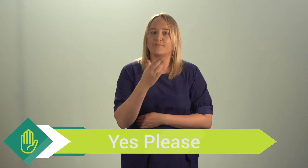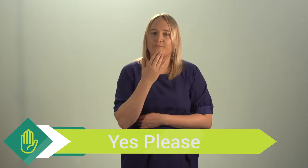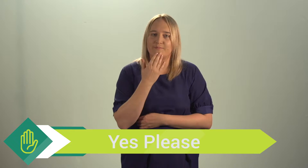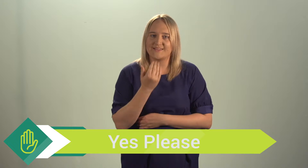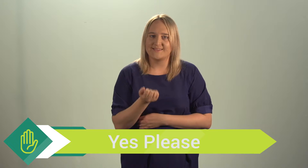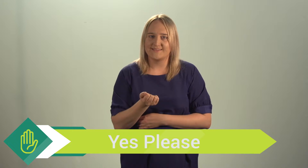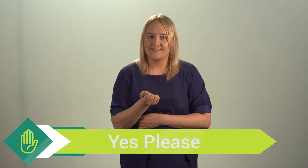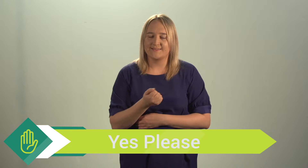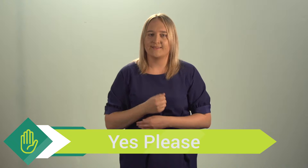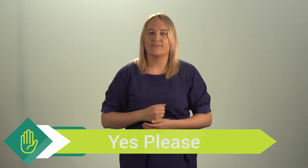Yes, please.